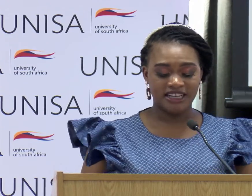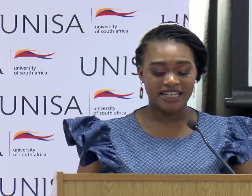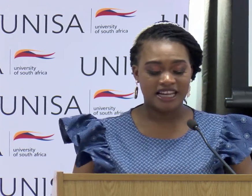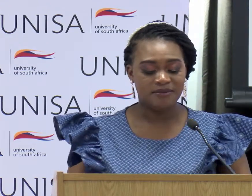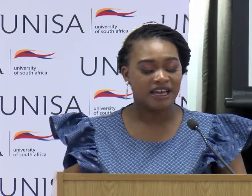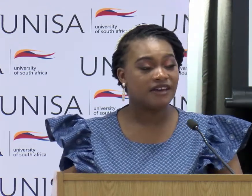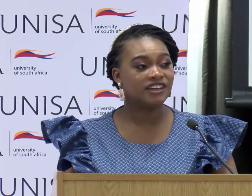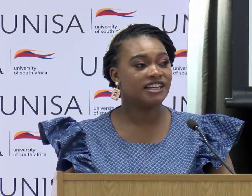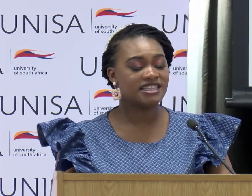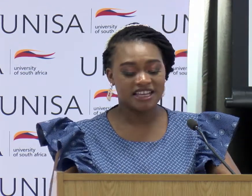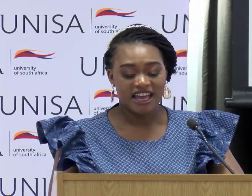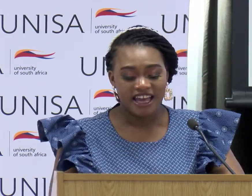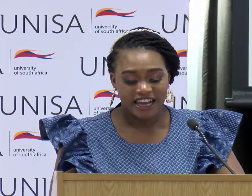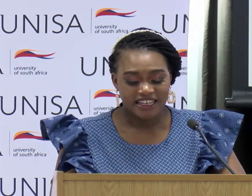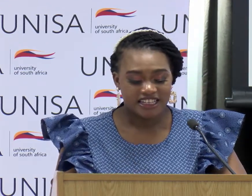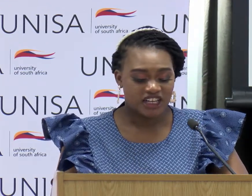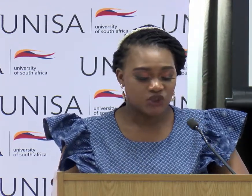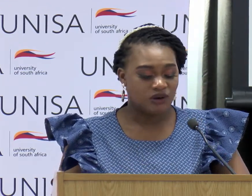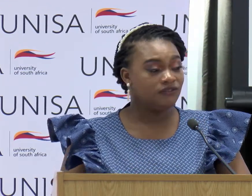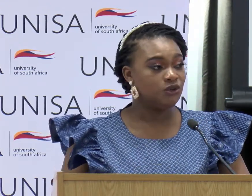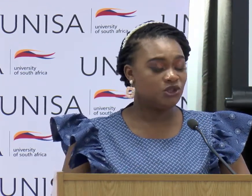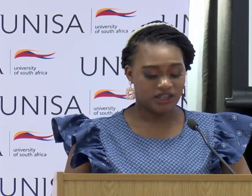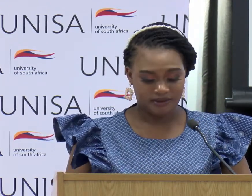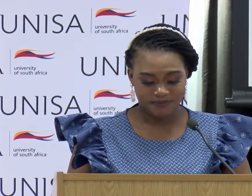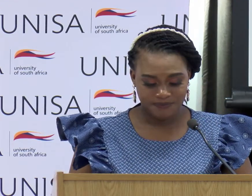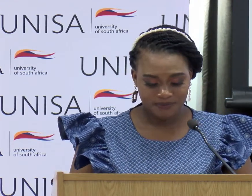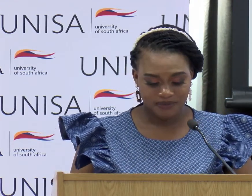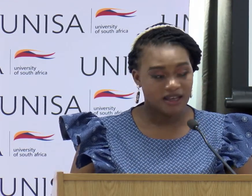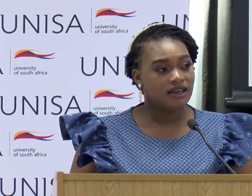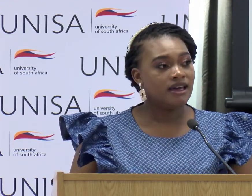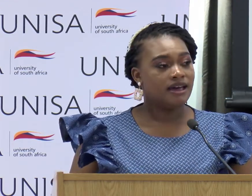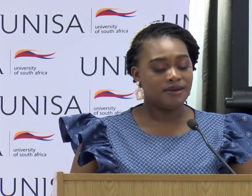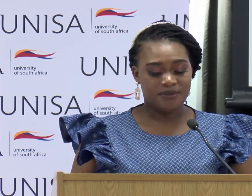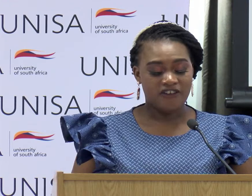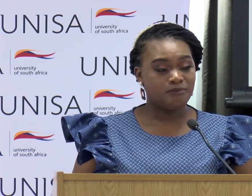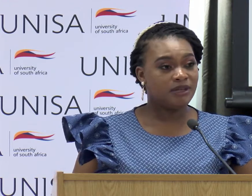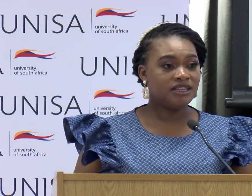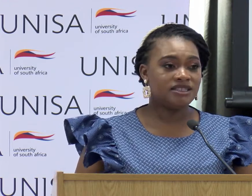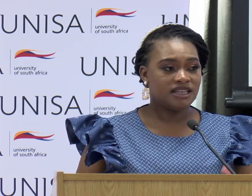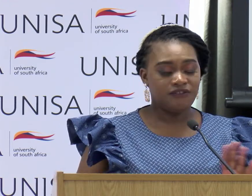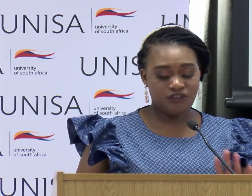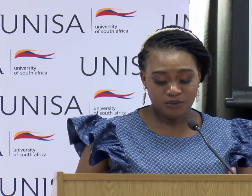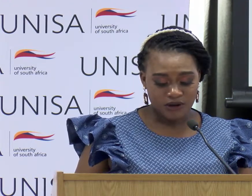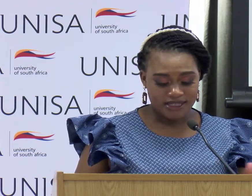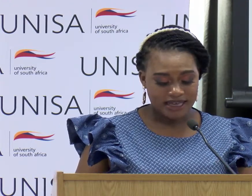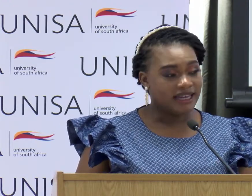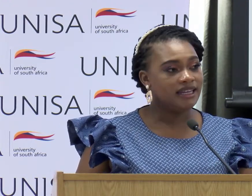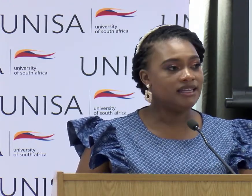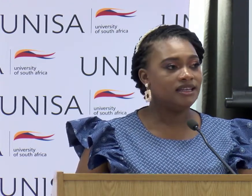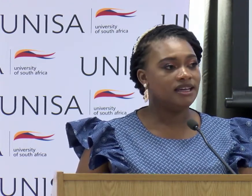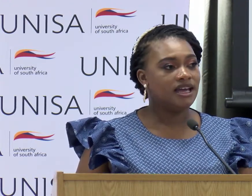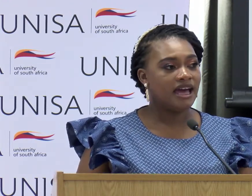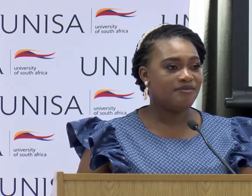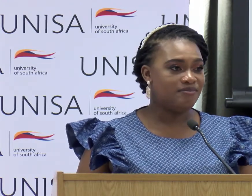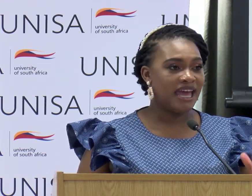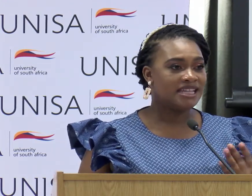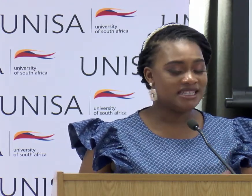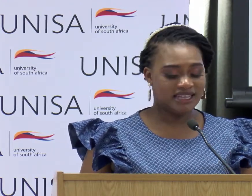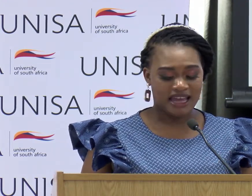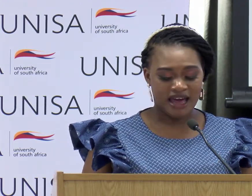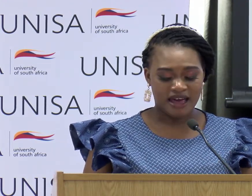we're still reclaiming Africa's intellectual future. I've picked a few points again.